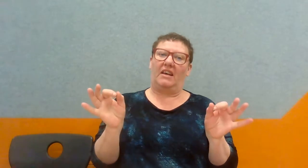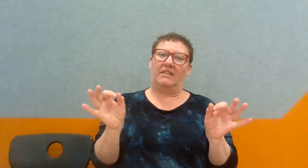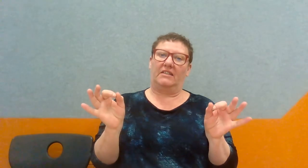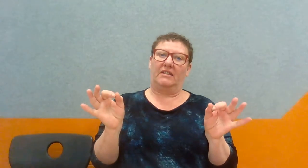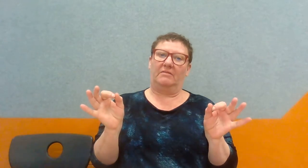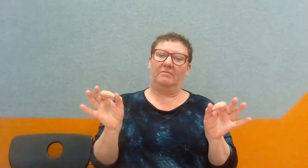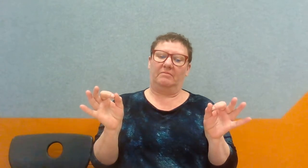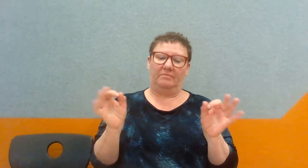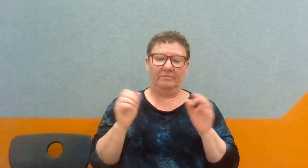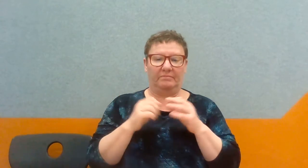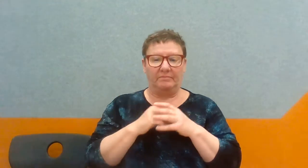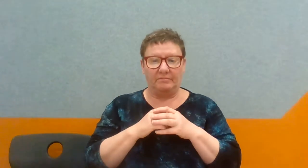Perfect.